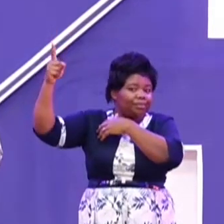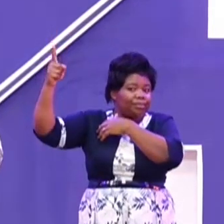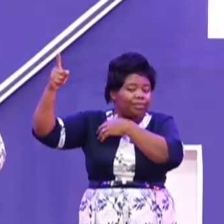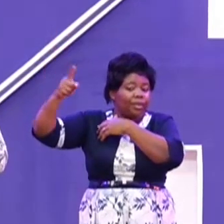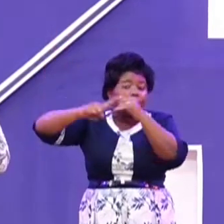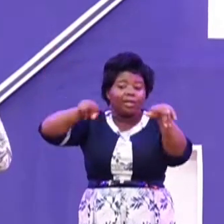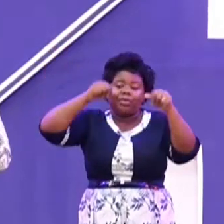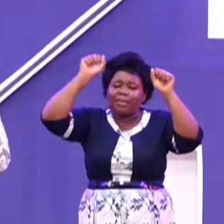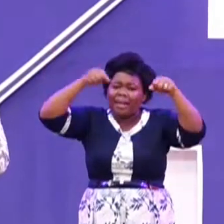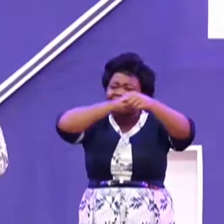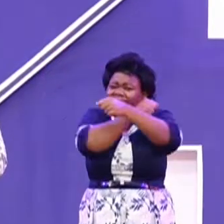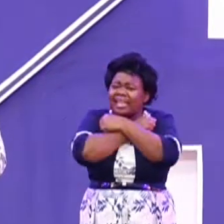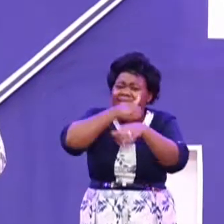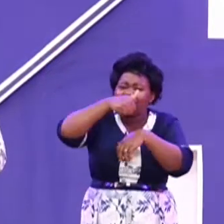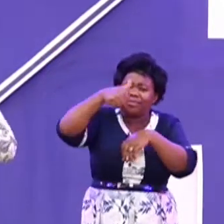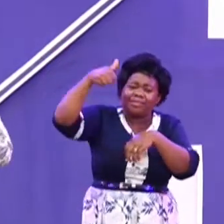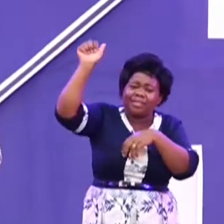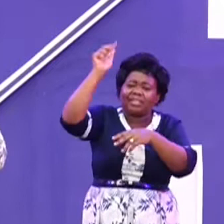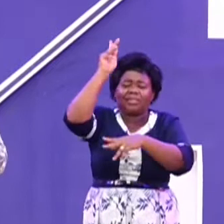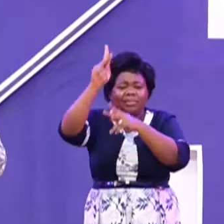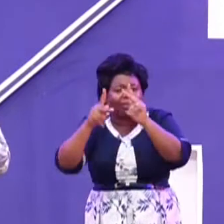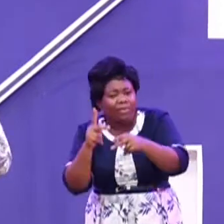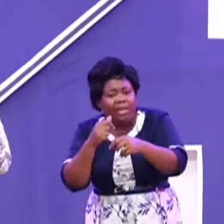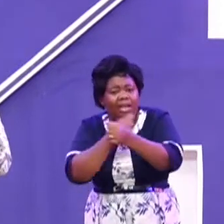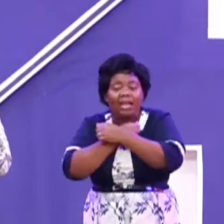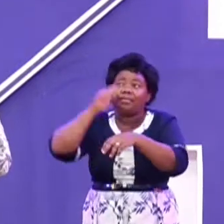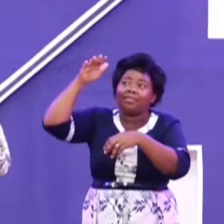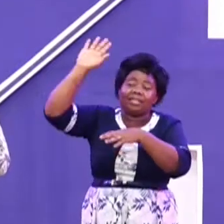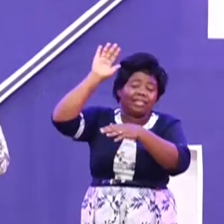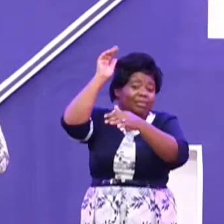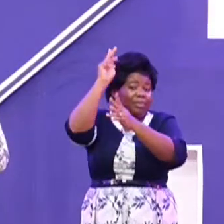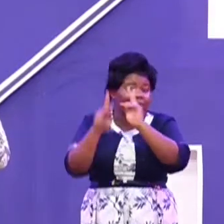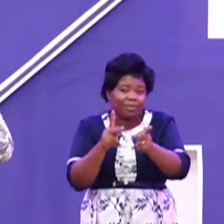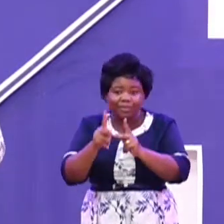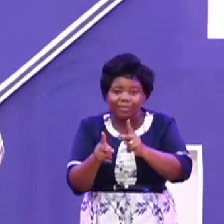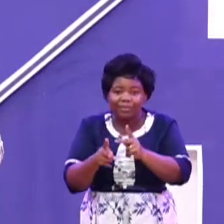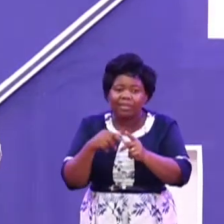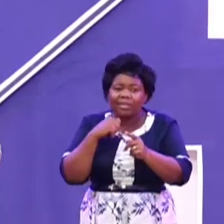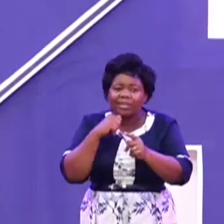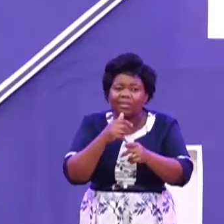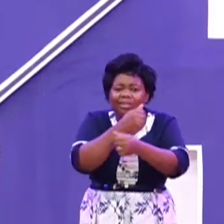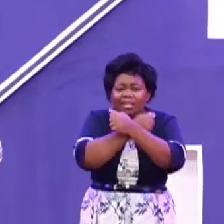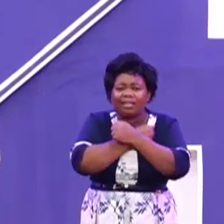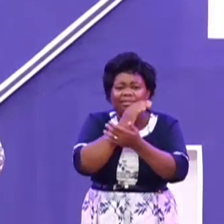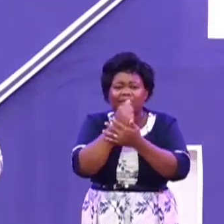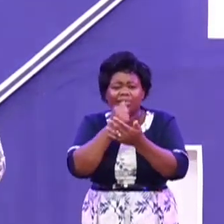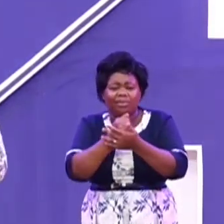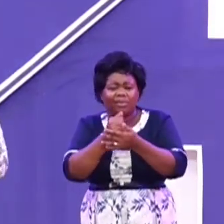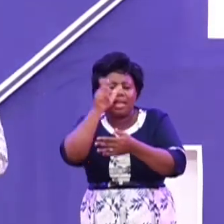to love his people, to love his people, not loving because somebody is